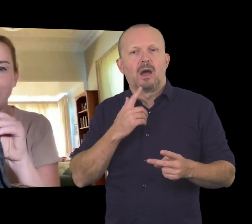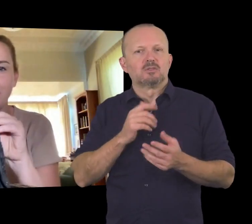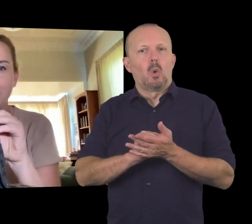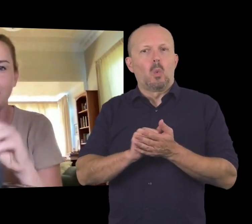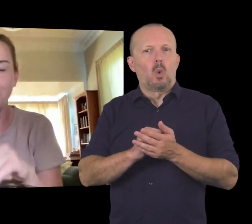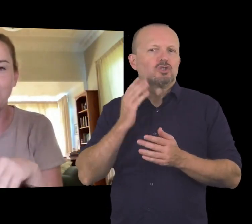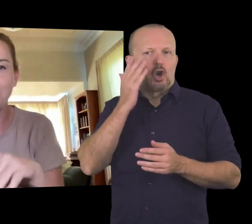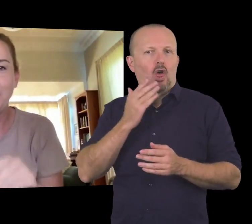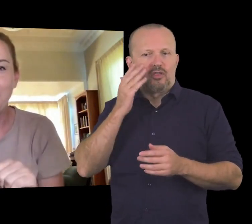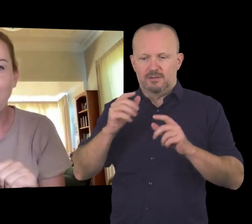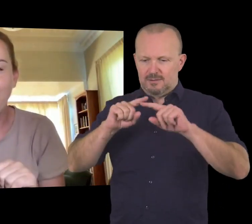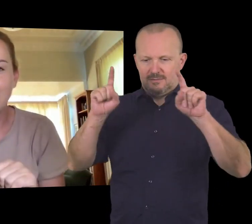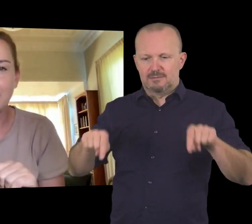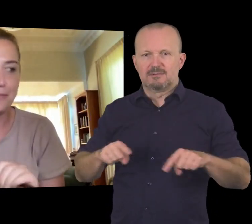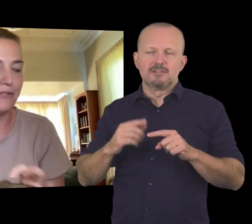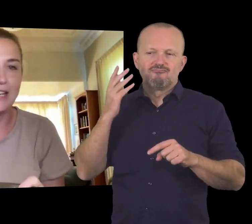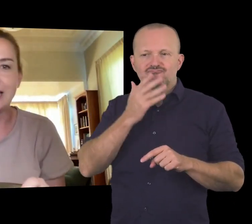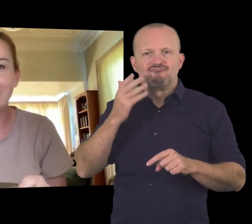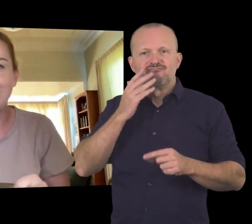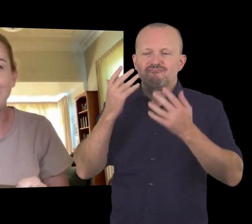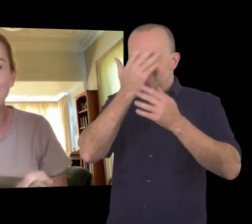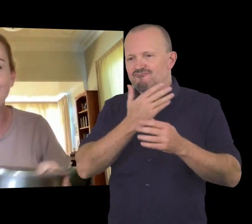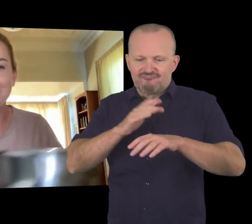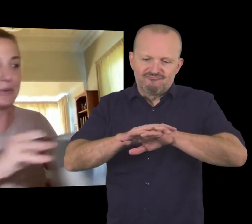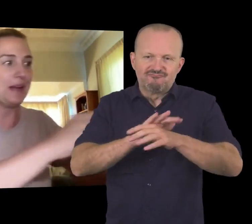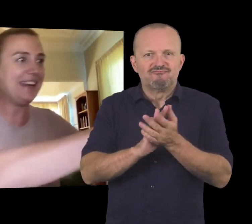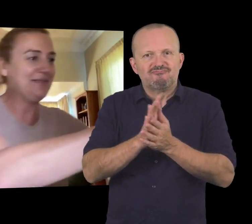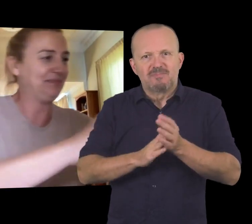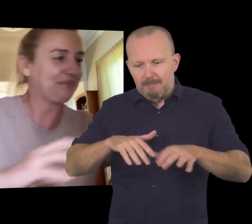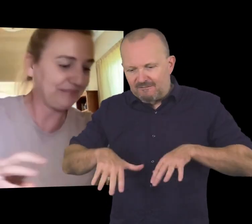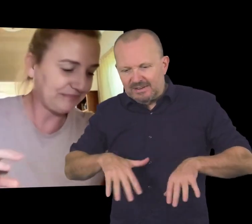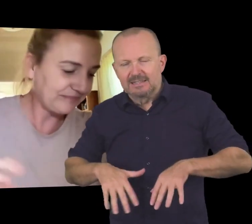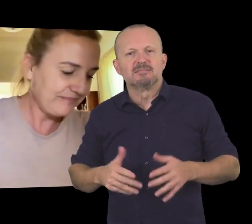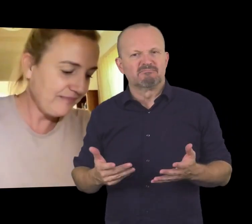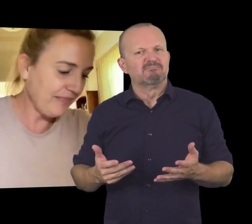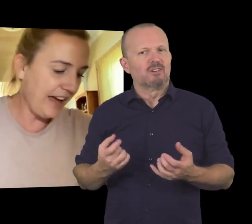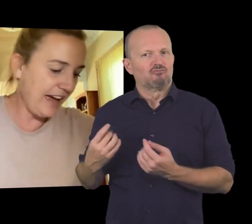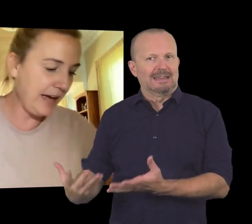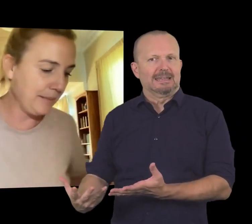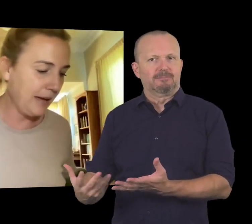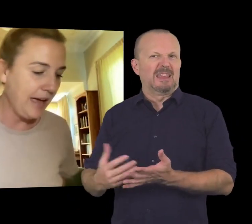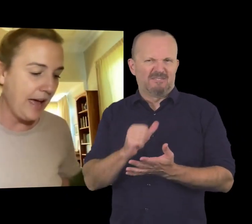washcloth as well to wash my face, my feet, anything else that gets all muddy.